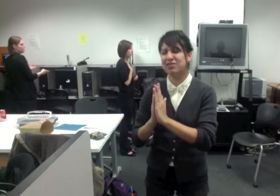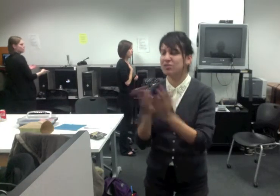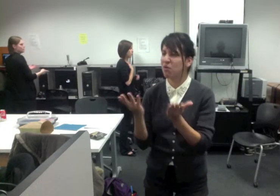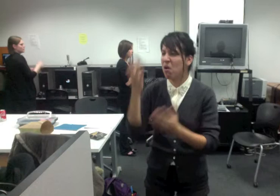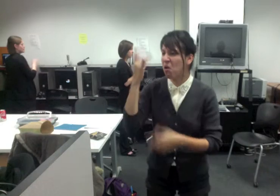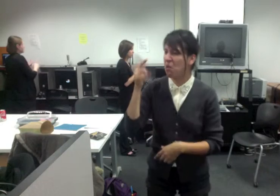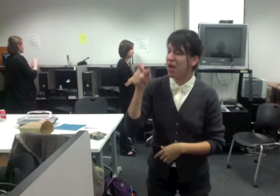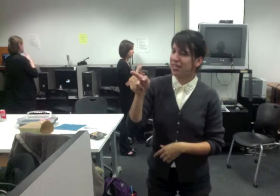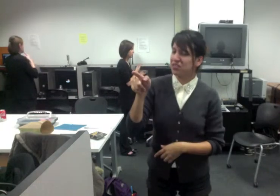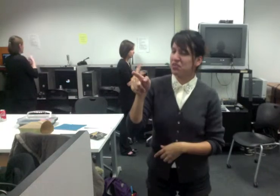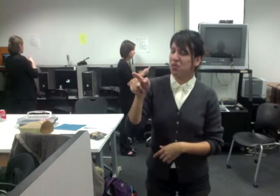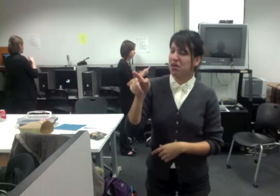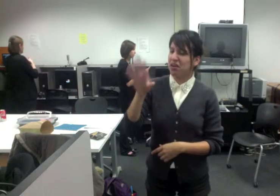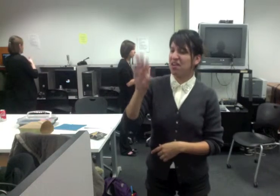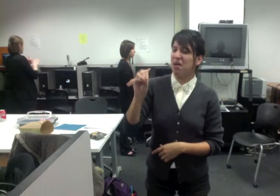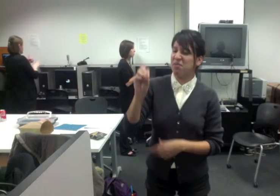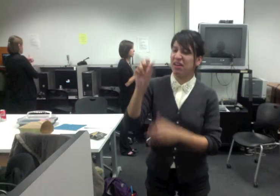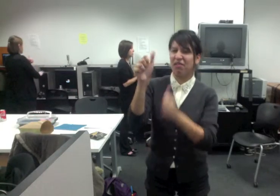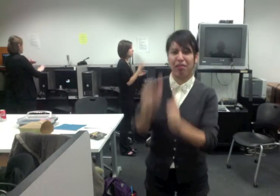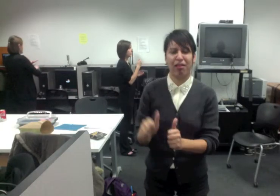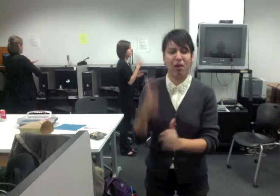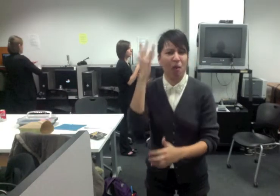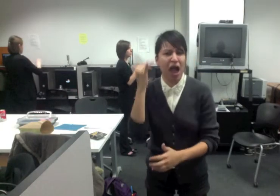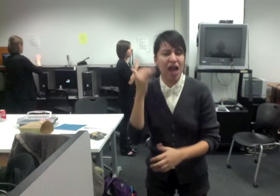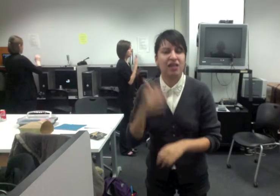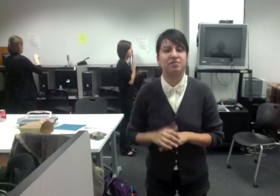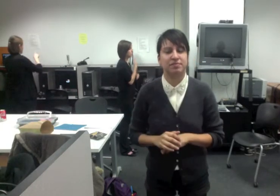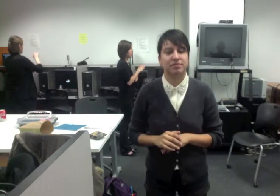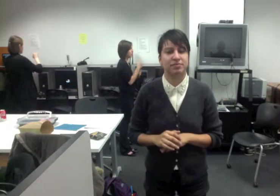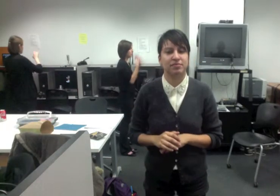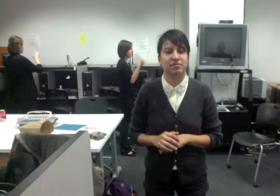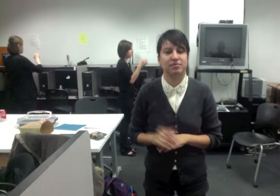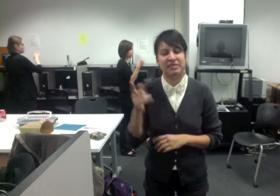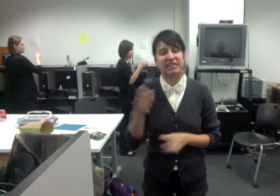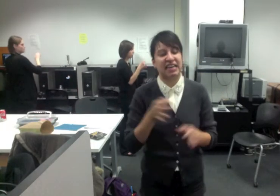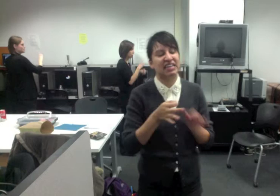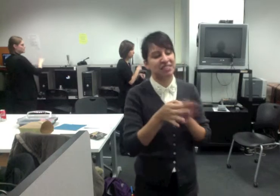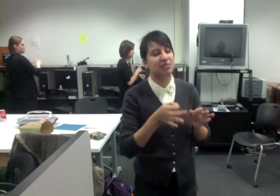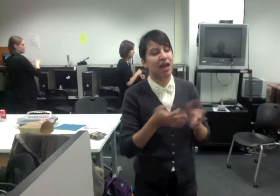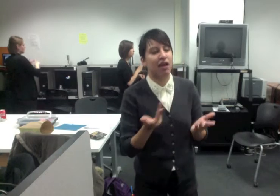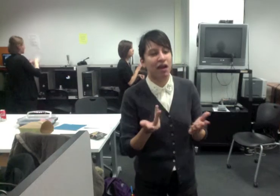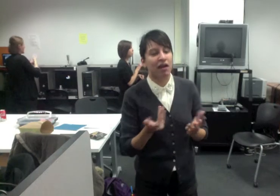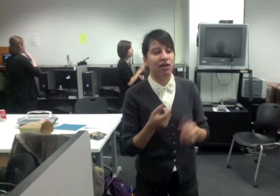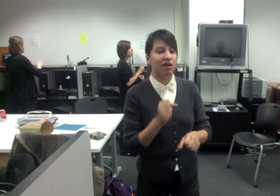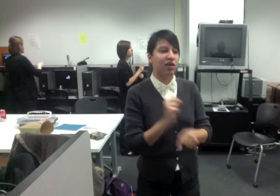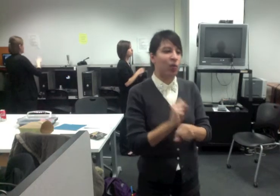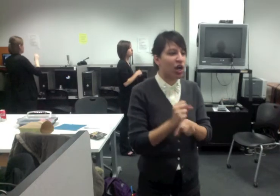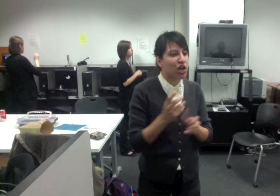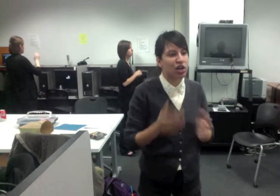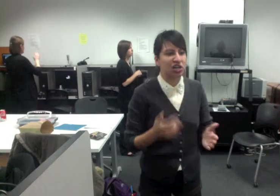market conditions, of course, the same three things. So let's explore that. Samuel Pierpont Langley was given